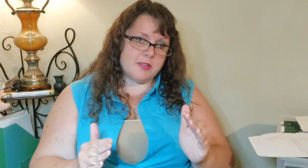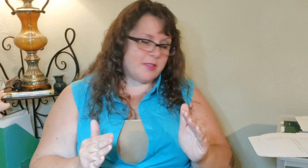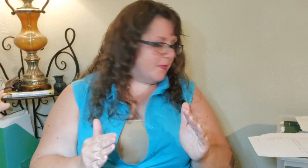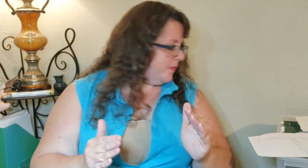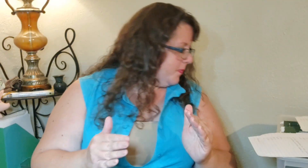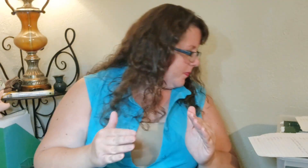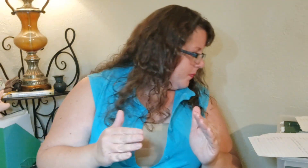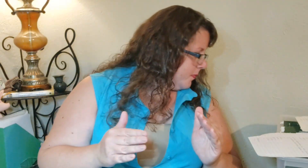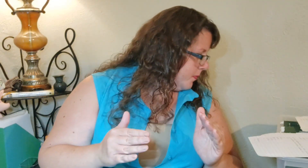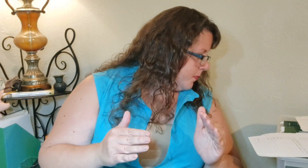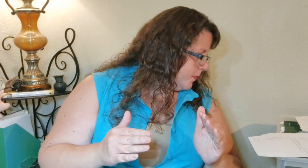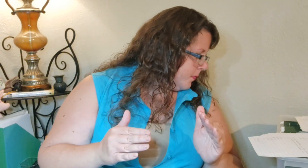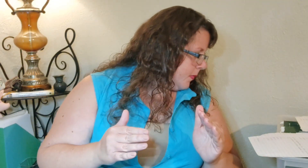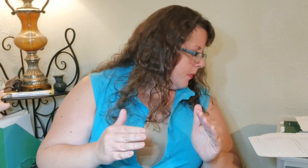house,